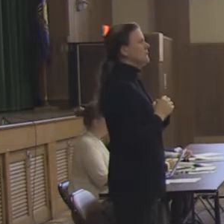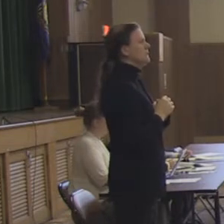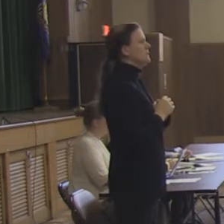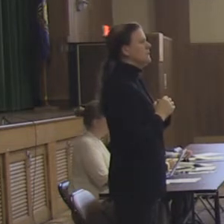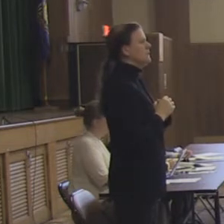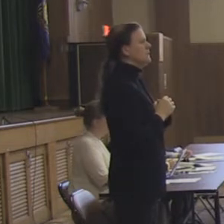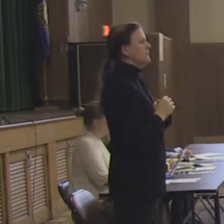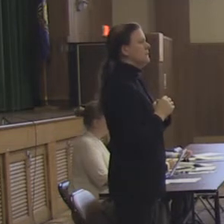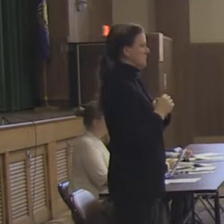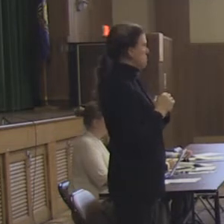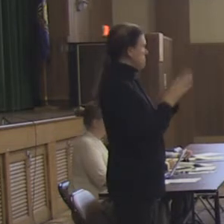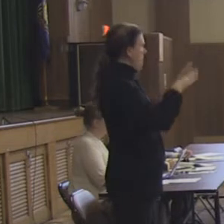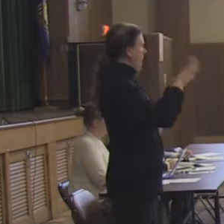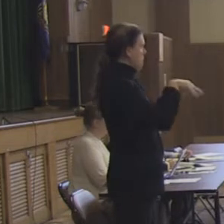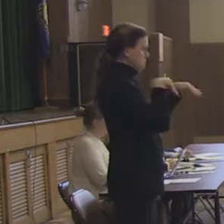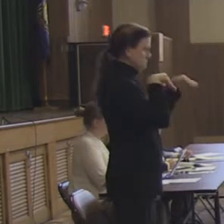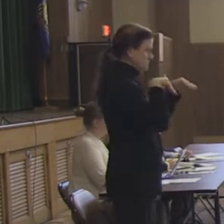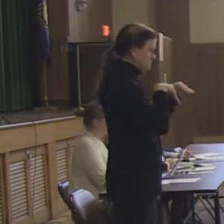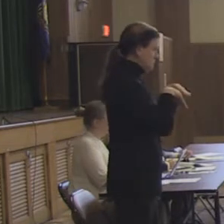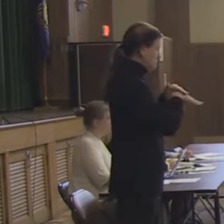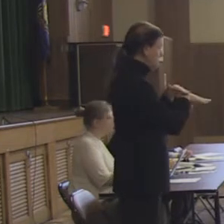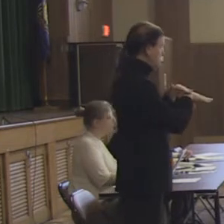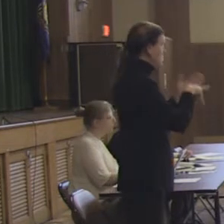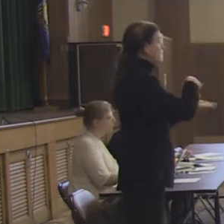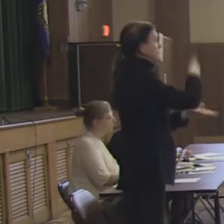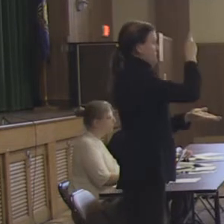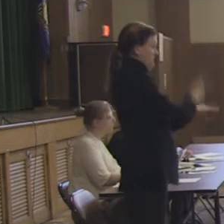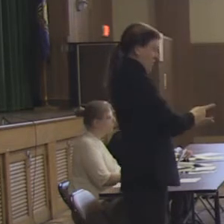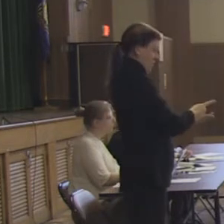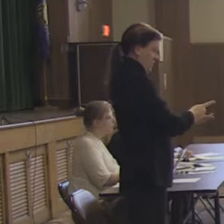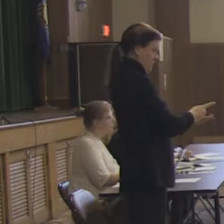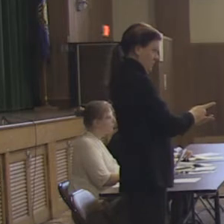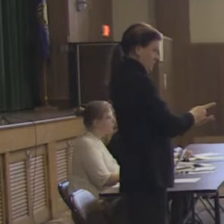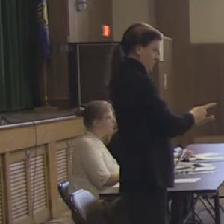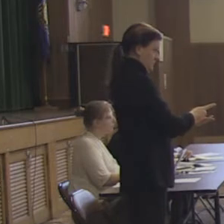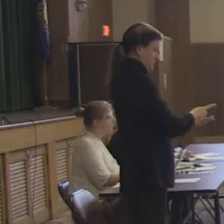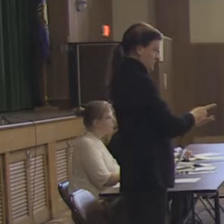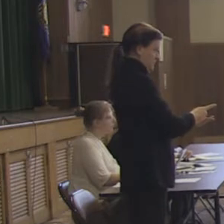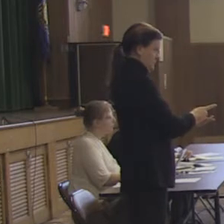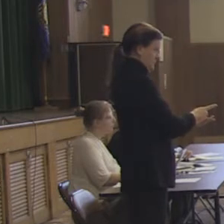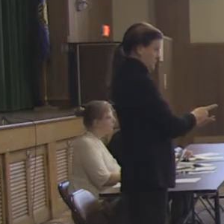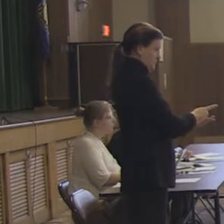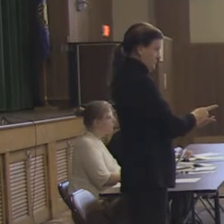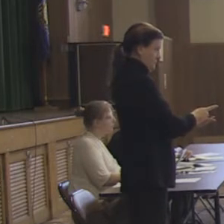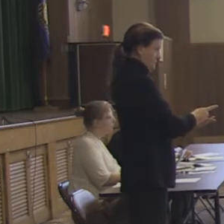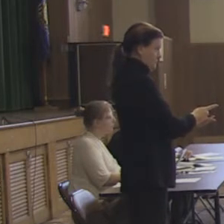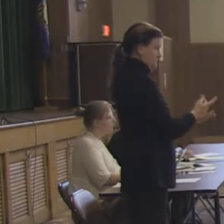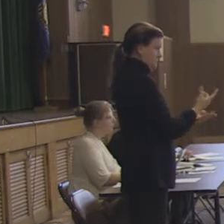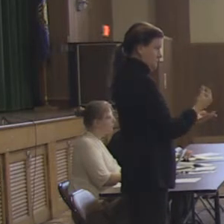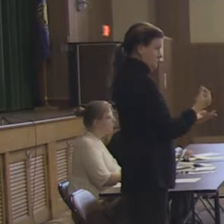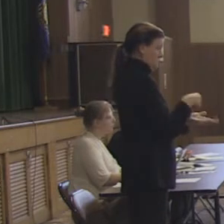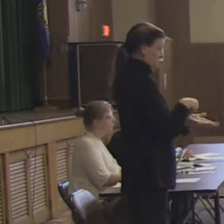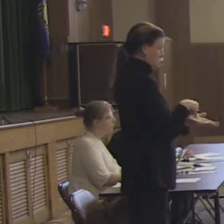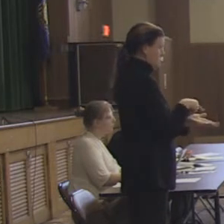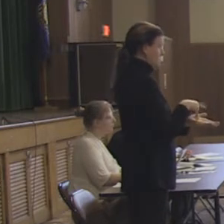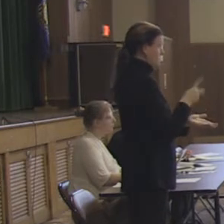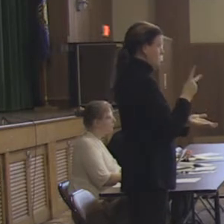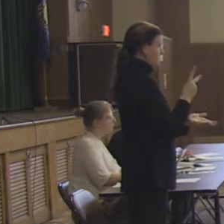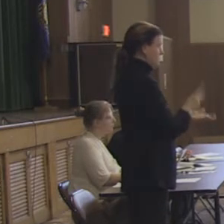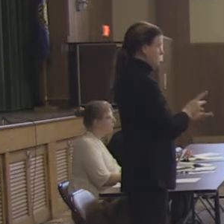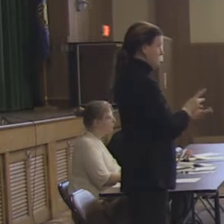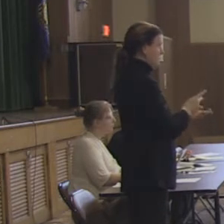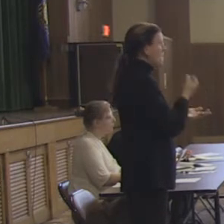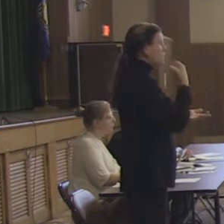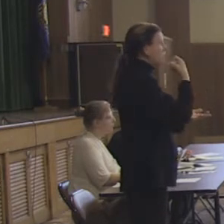their participants' homes one time, and I slipped and I fell. And what I slipped and I fell upon was thousands